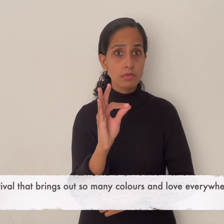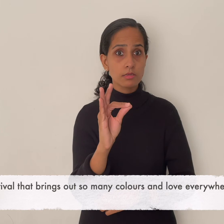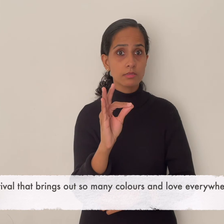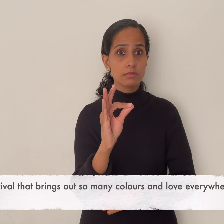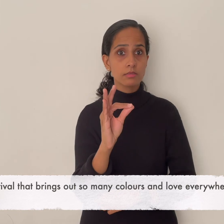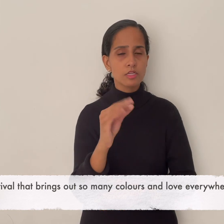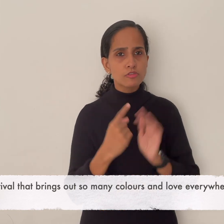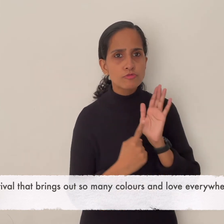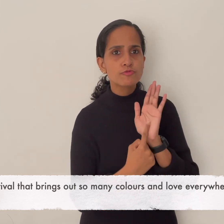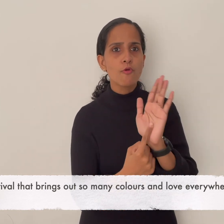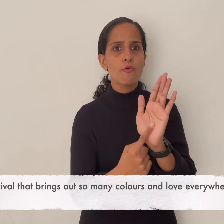everywhere.